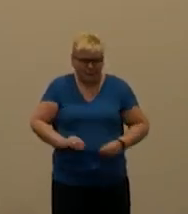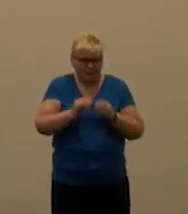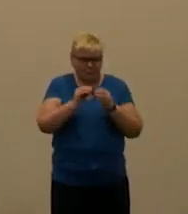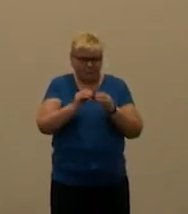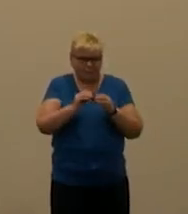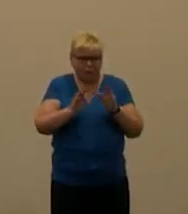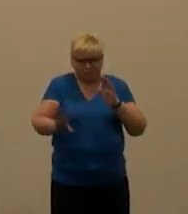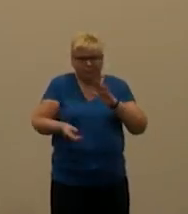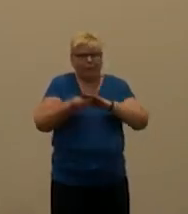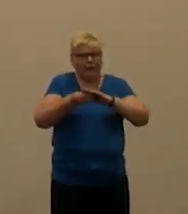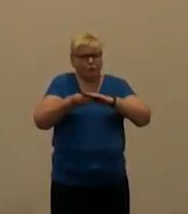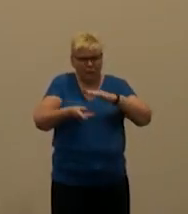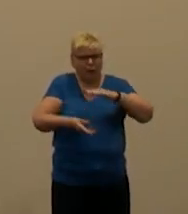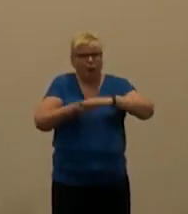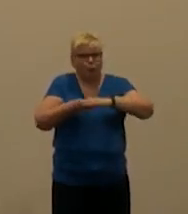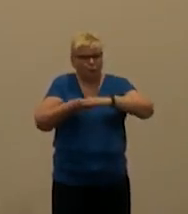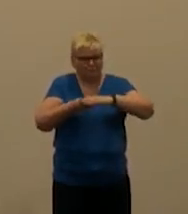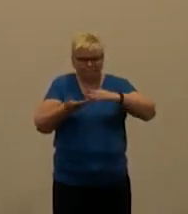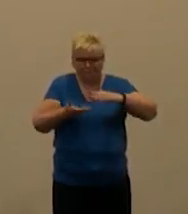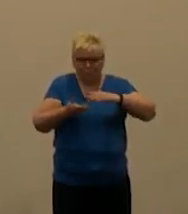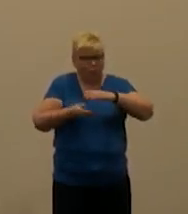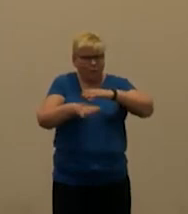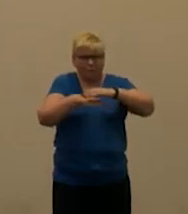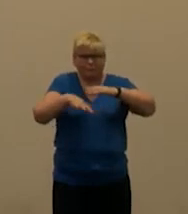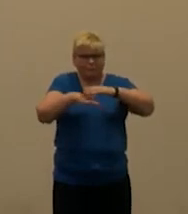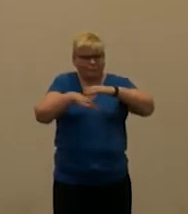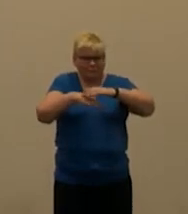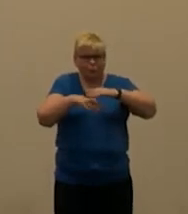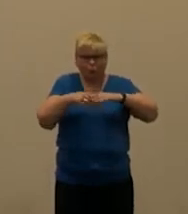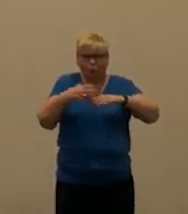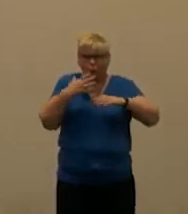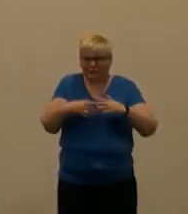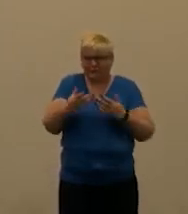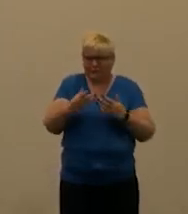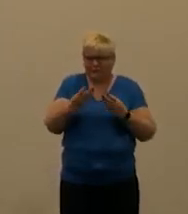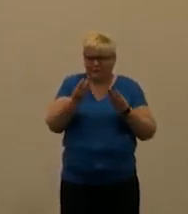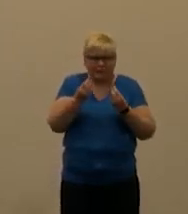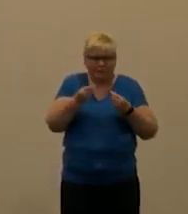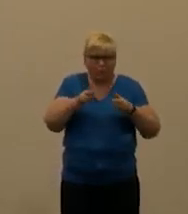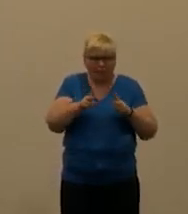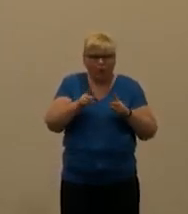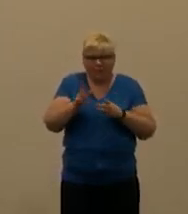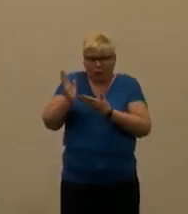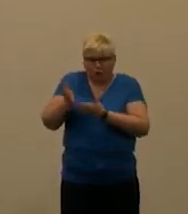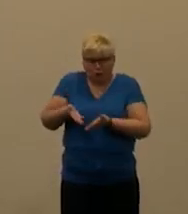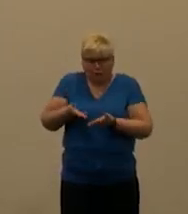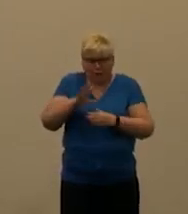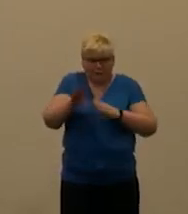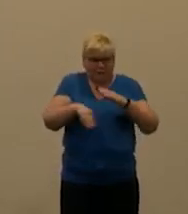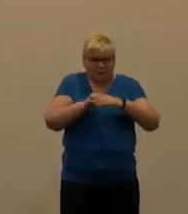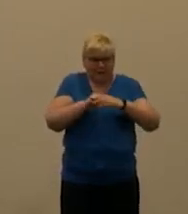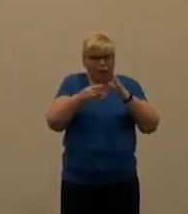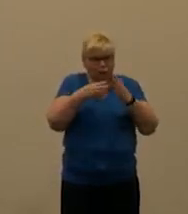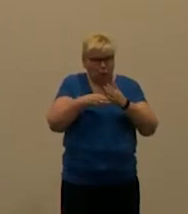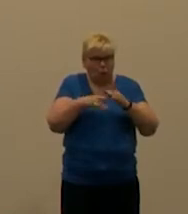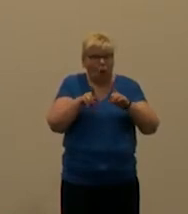placed to the cloud. So we need a new network design. A new network design is needing for the services placed in Asia and also for